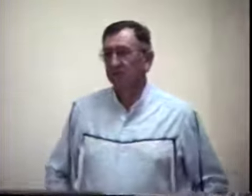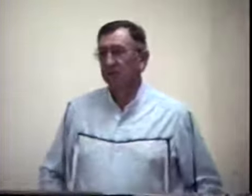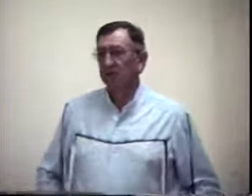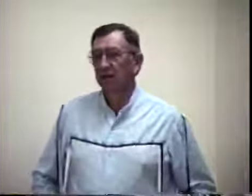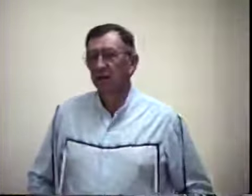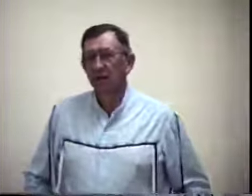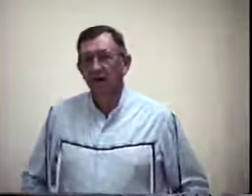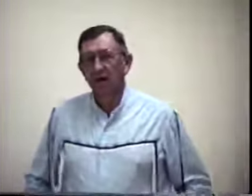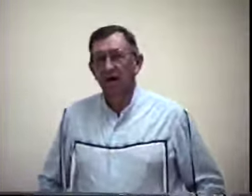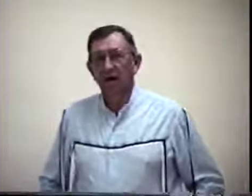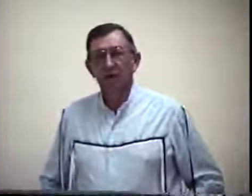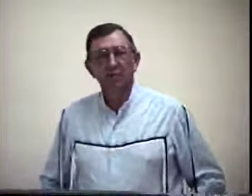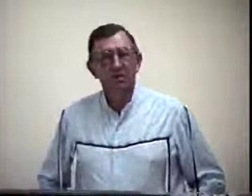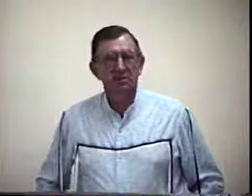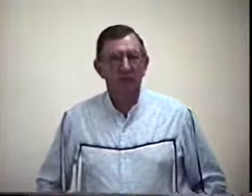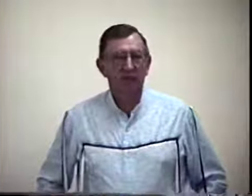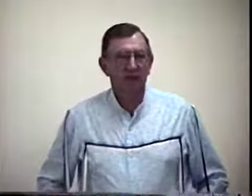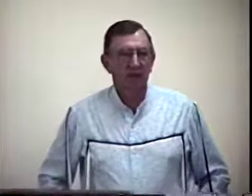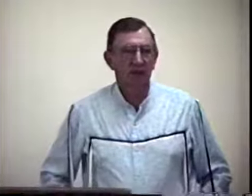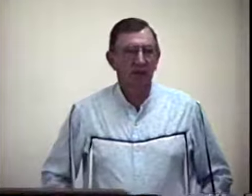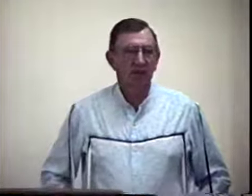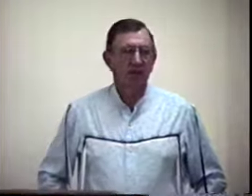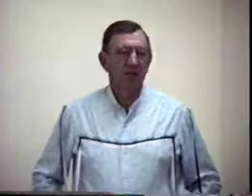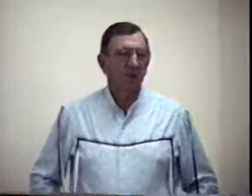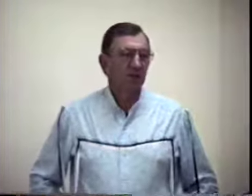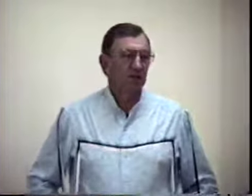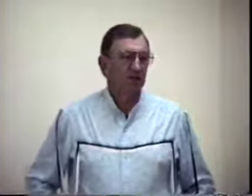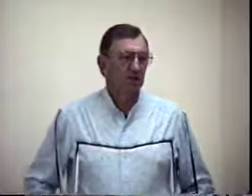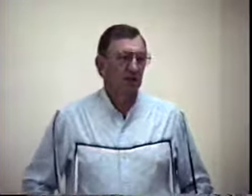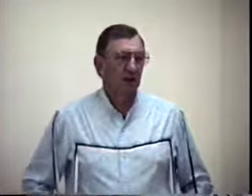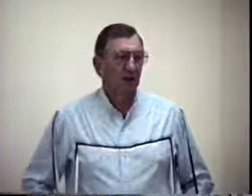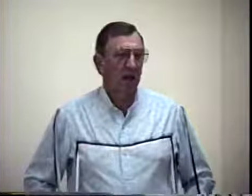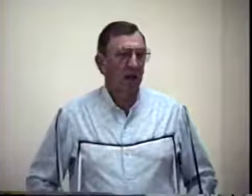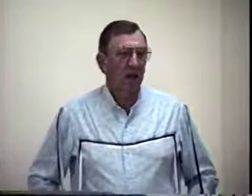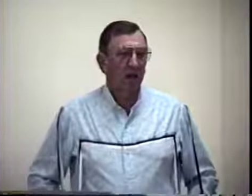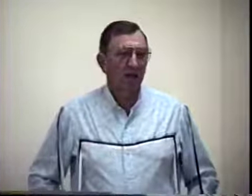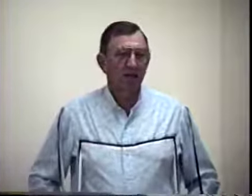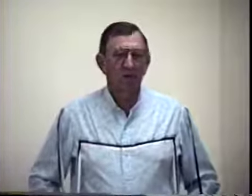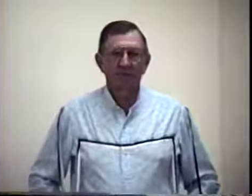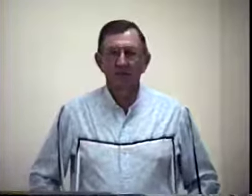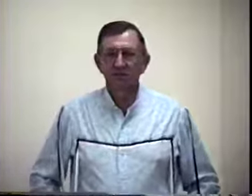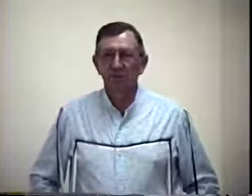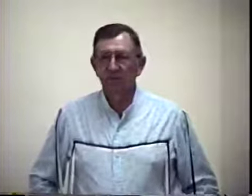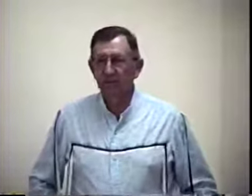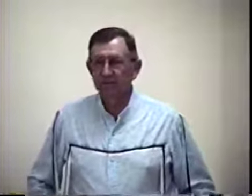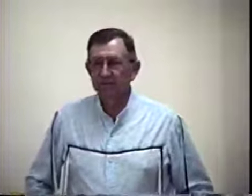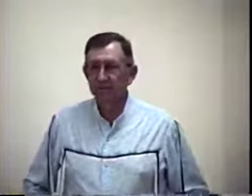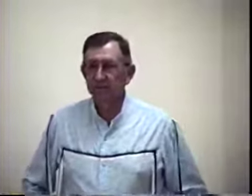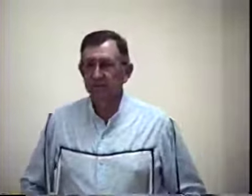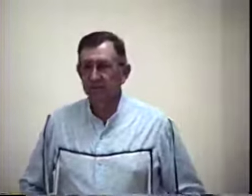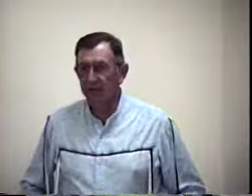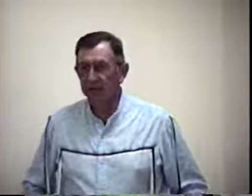Reservation. I participate in the Indian culture, different ceremonies, the